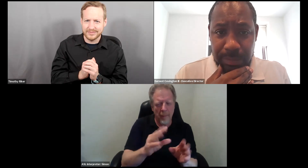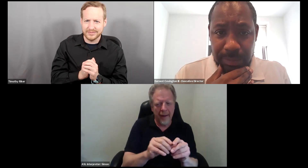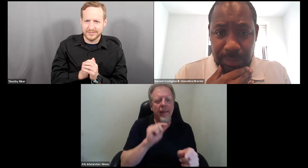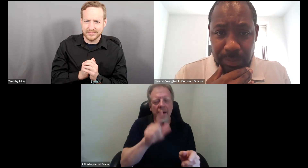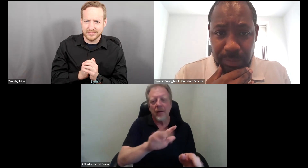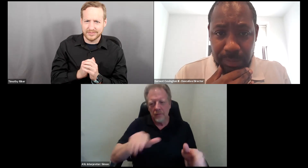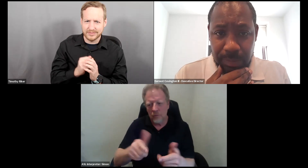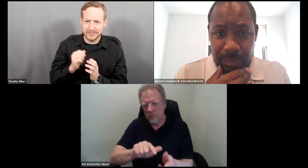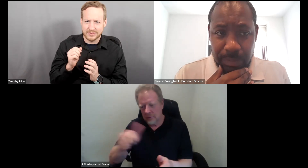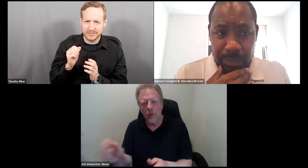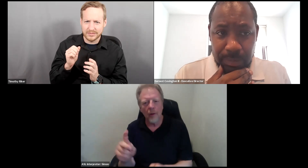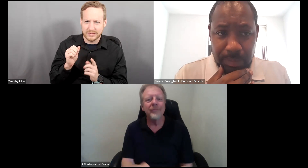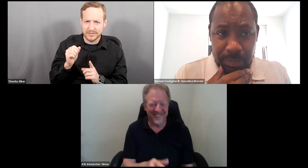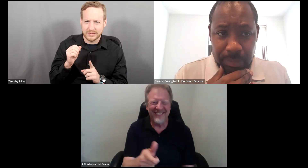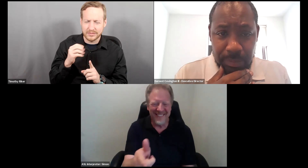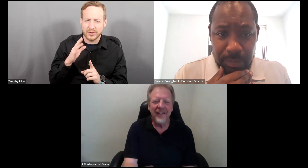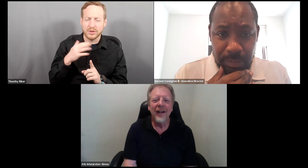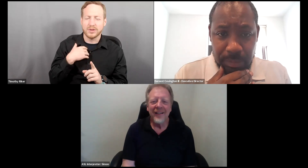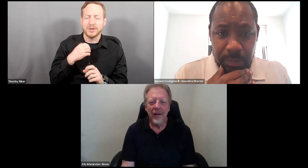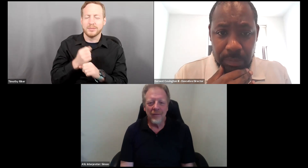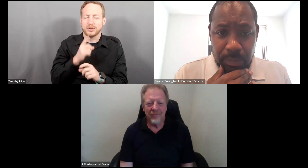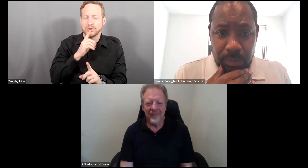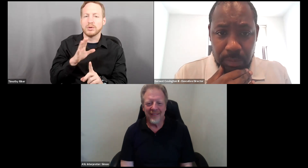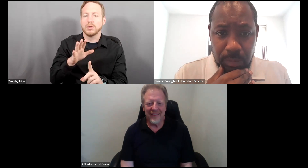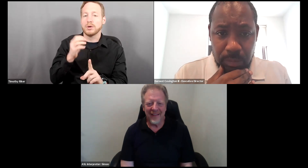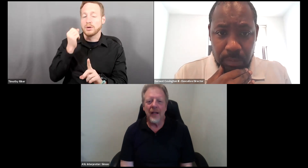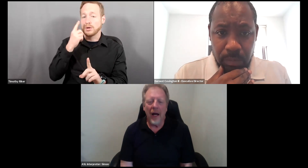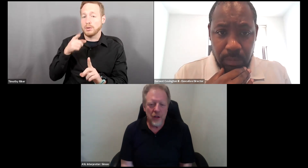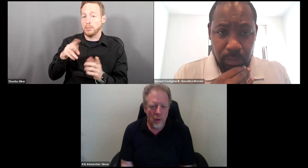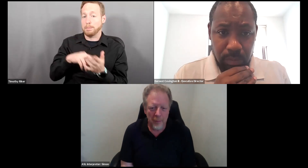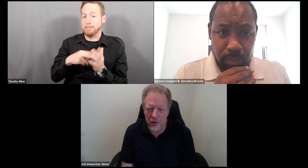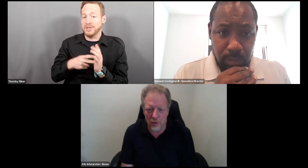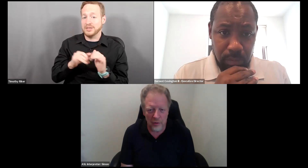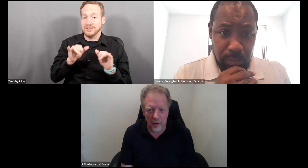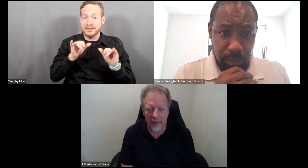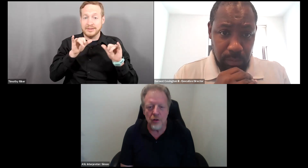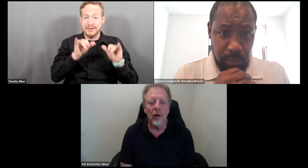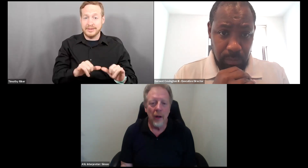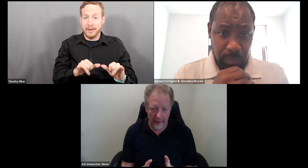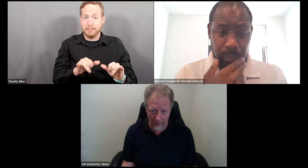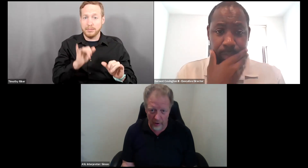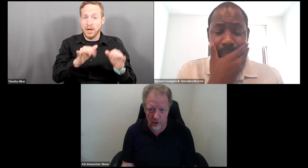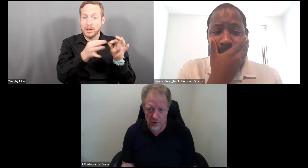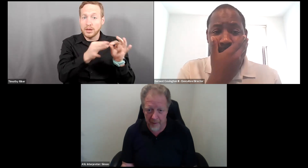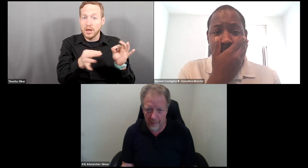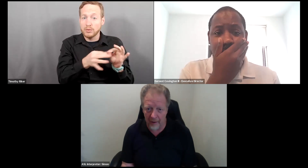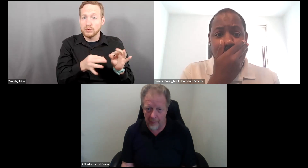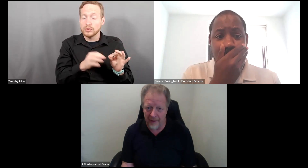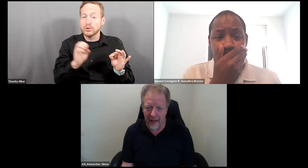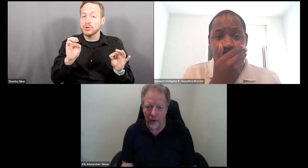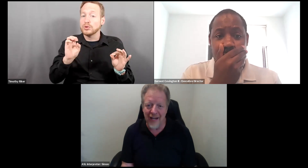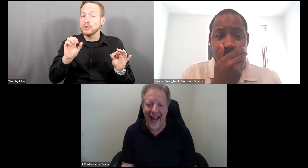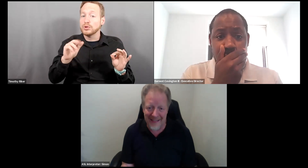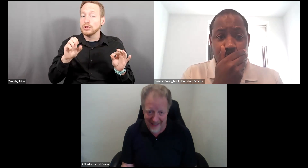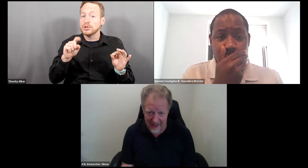can say who I should spotlight. Yeah, I just want to make sure who, okay, so in other words, you're speaking about keeping